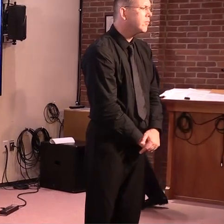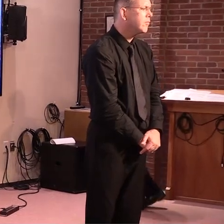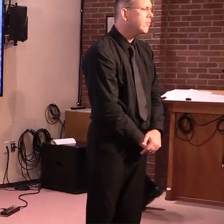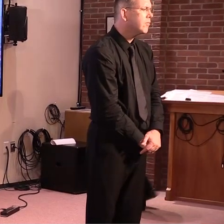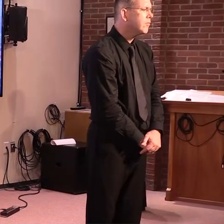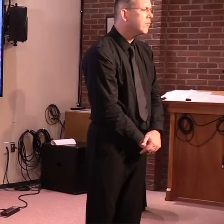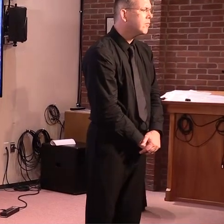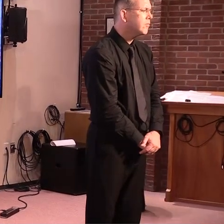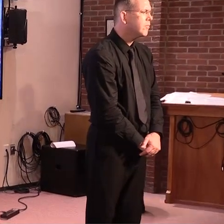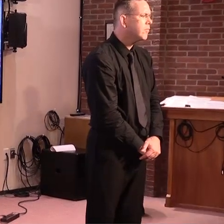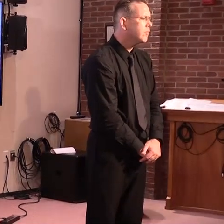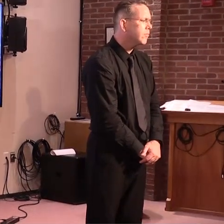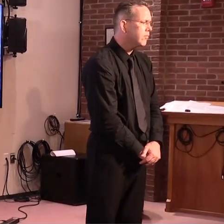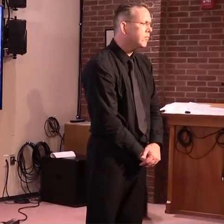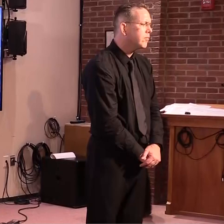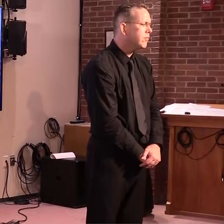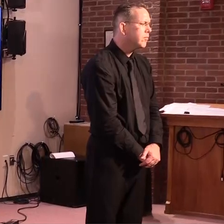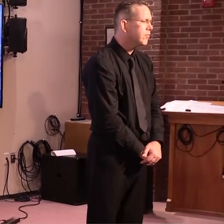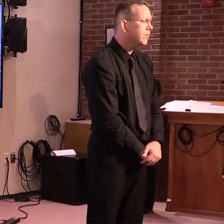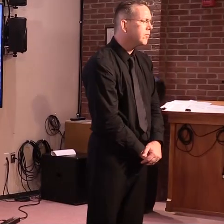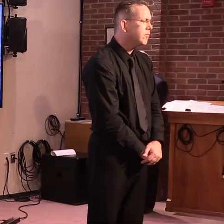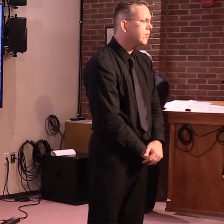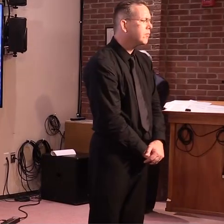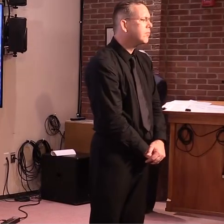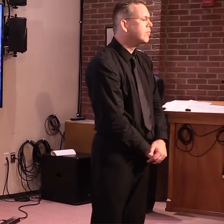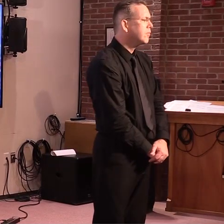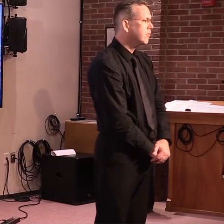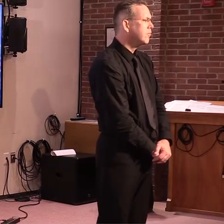students at the bus or in school.